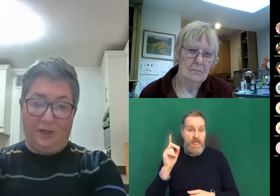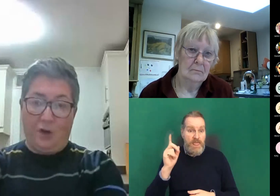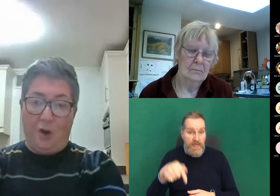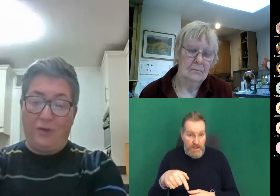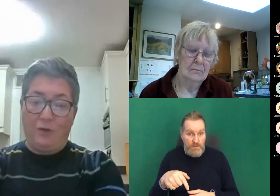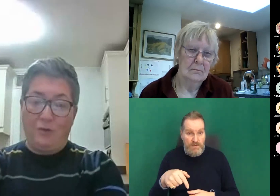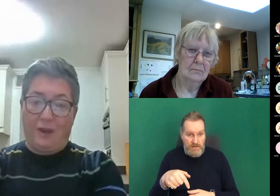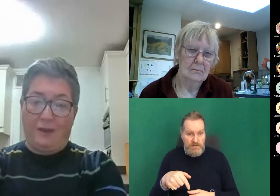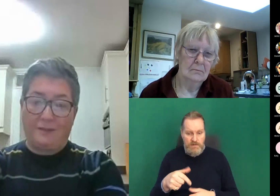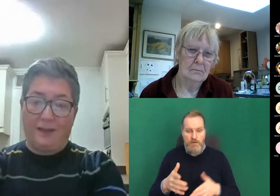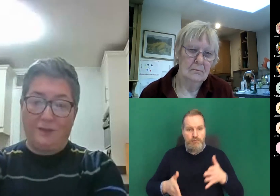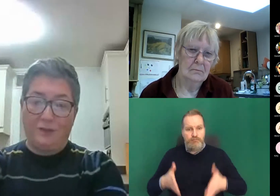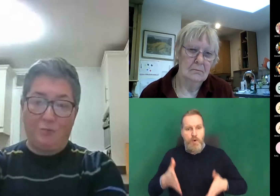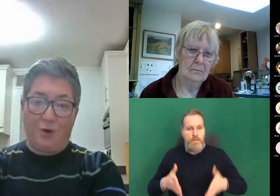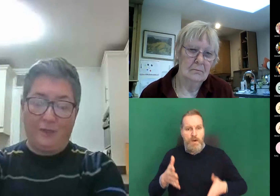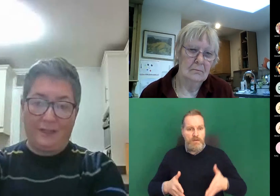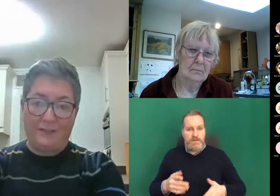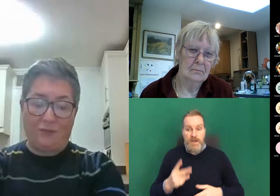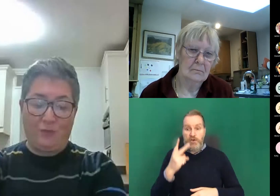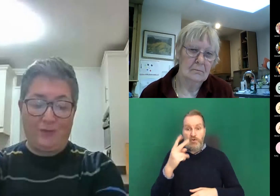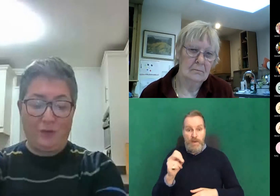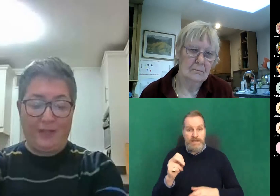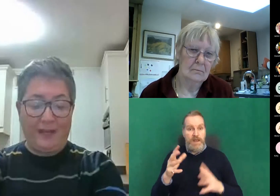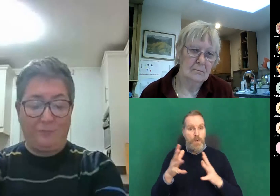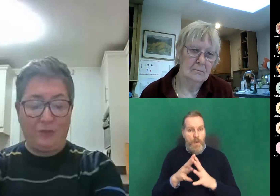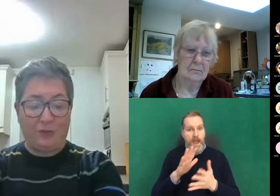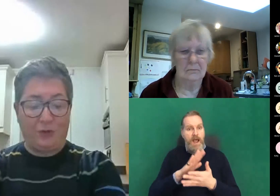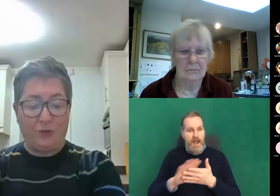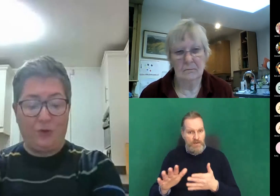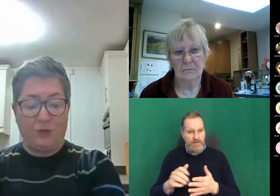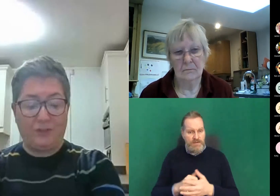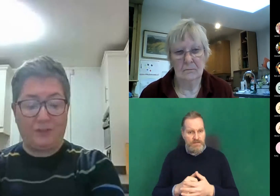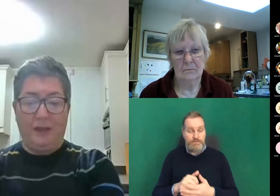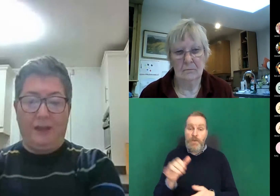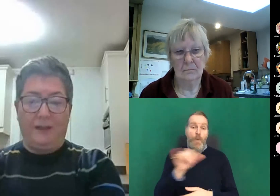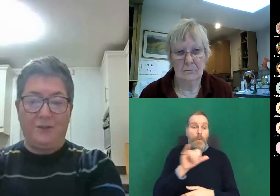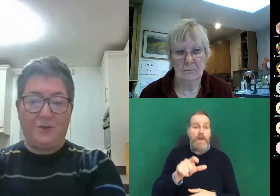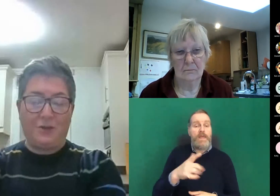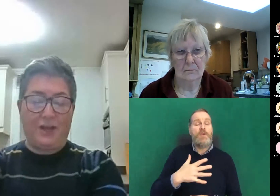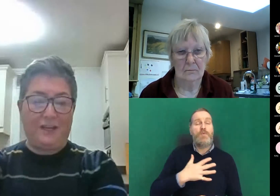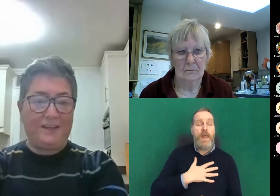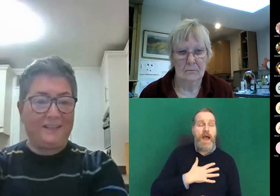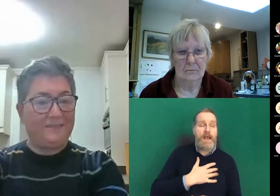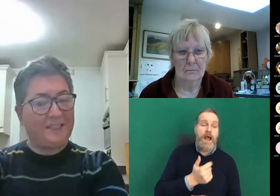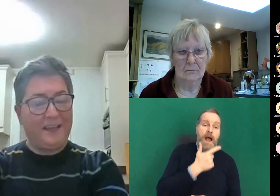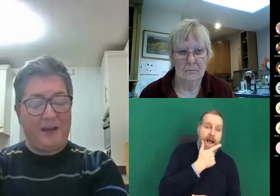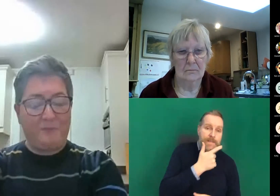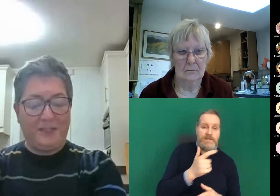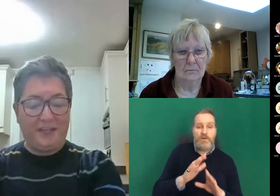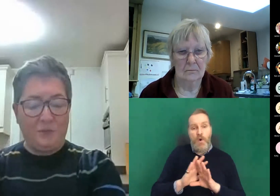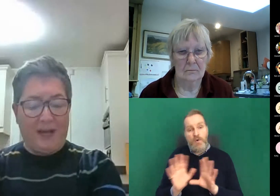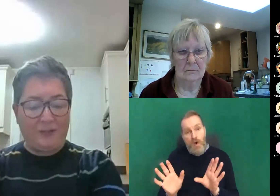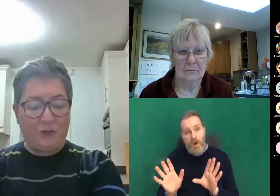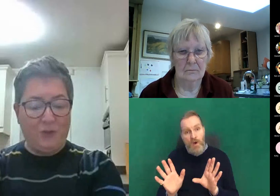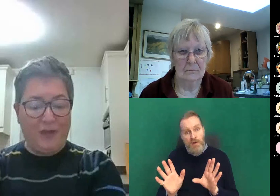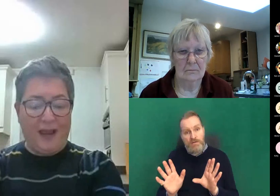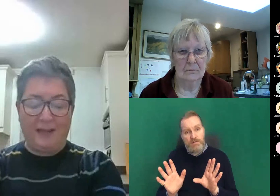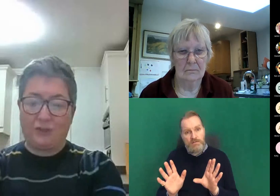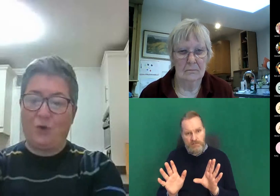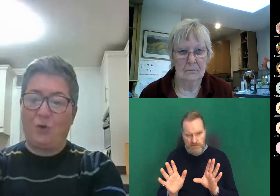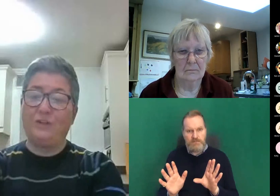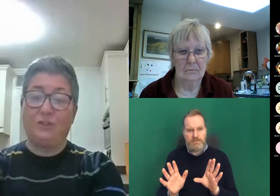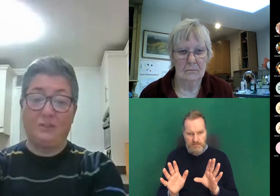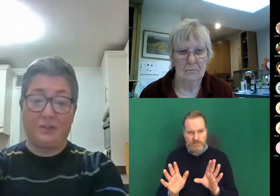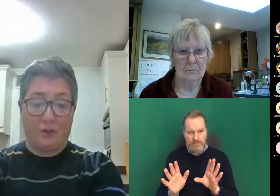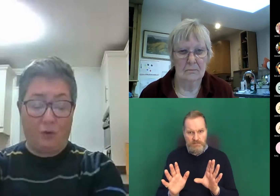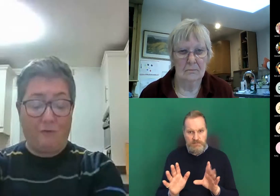warehouses. Now, without getting into the politics of whether you like Amazon or not, I say that would take you back to